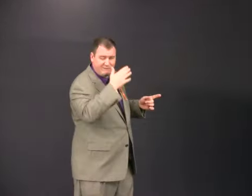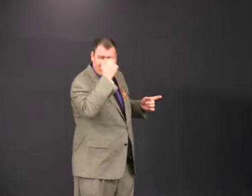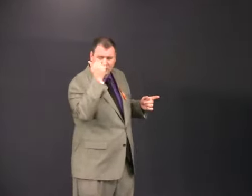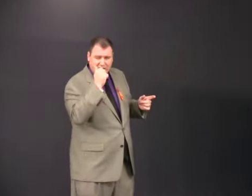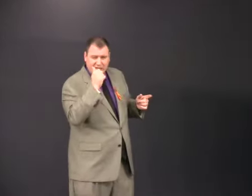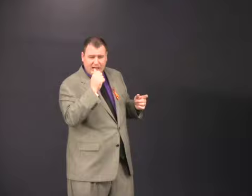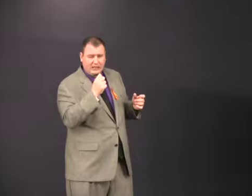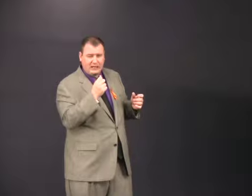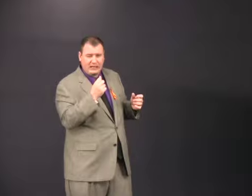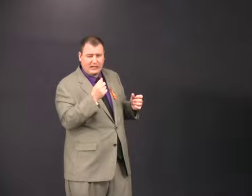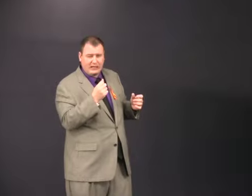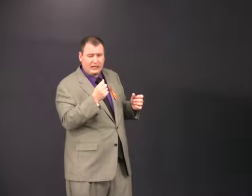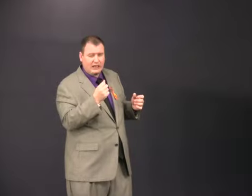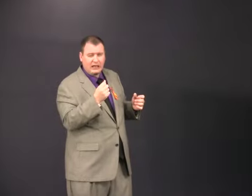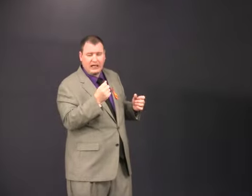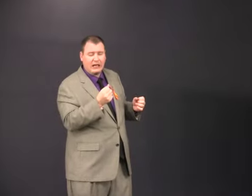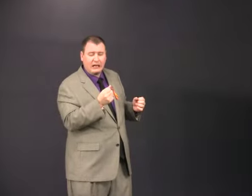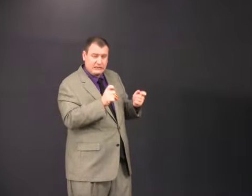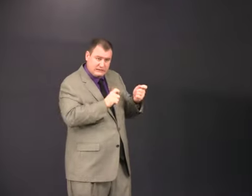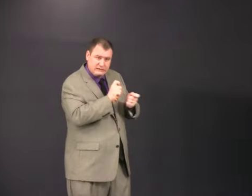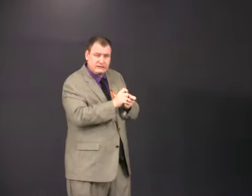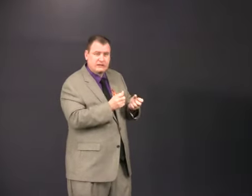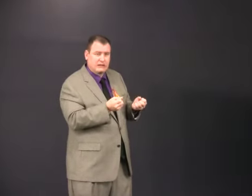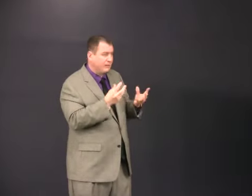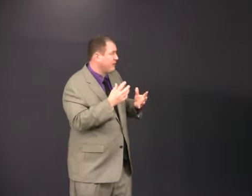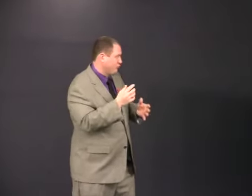just asked how many miles. I don't know exactly